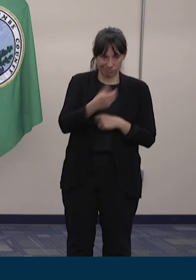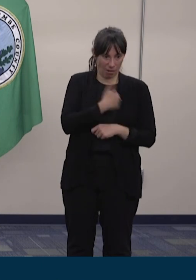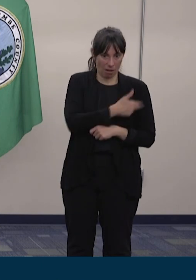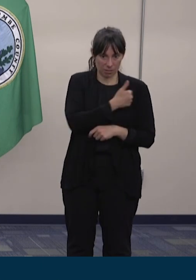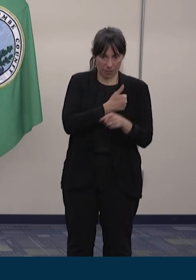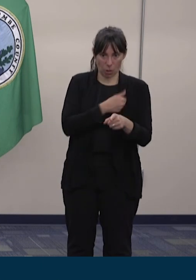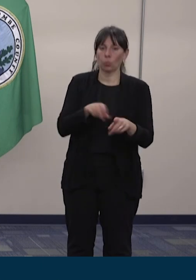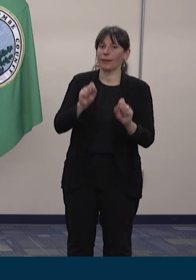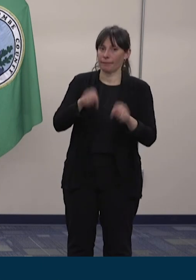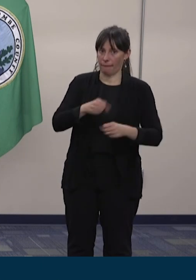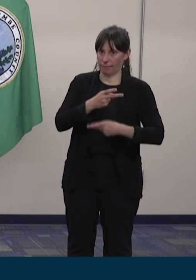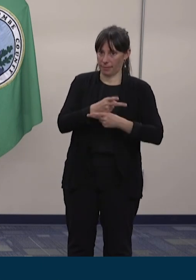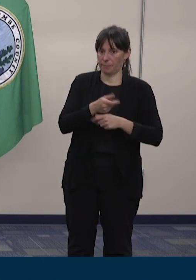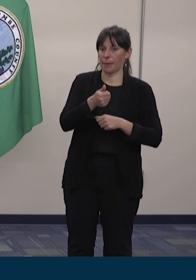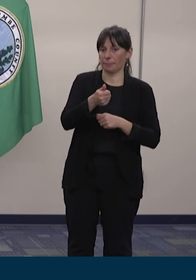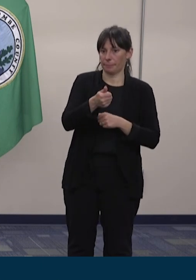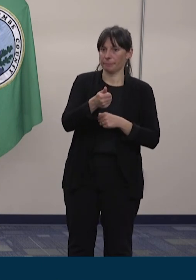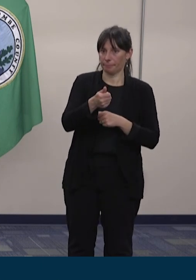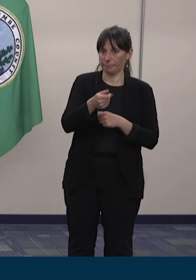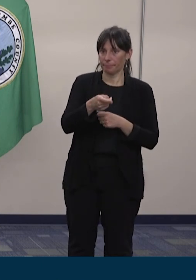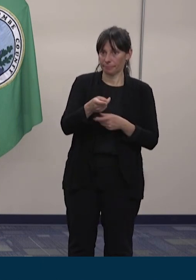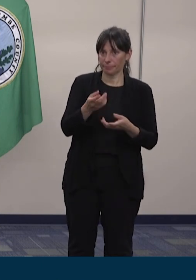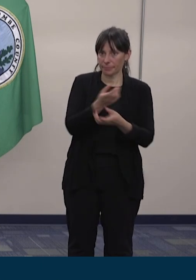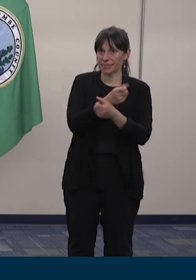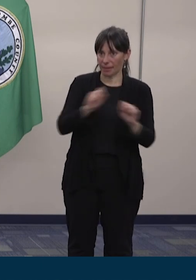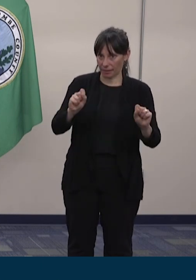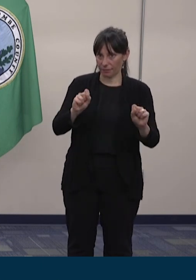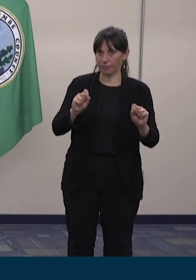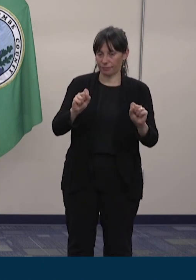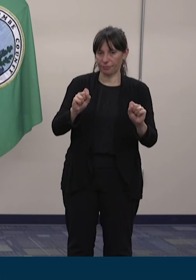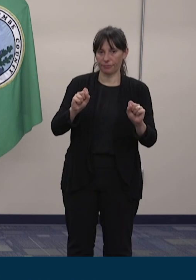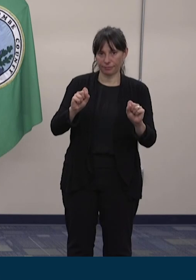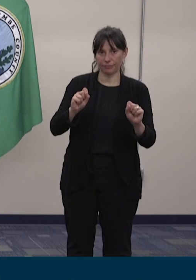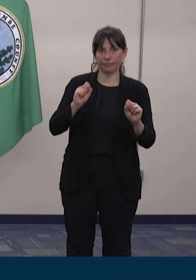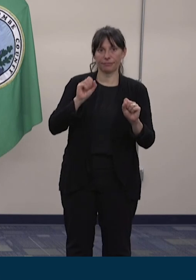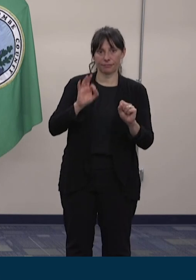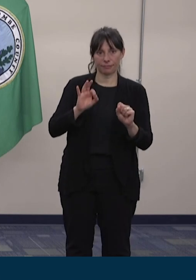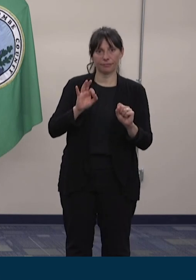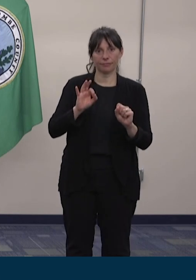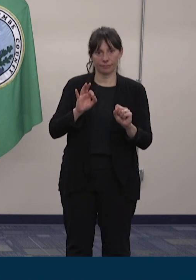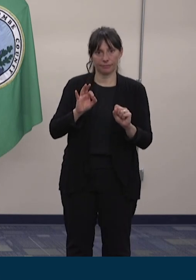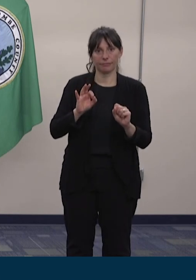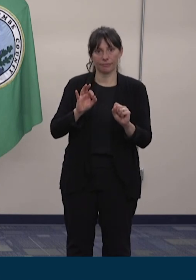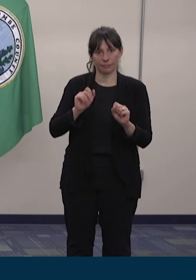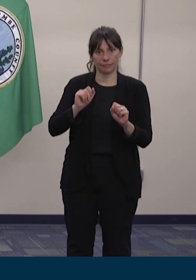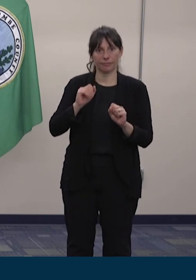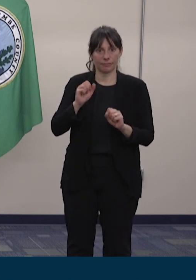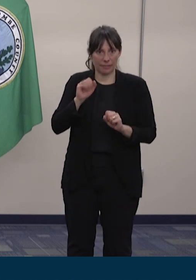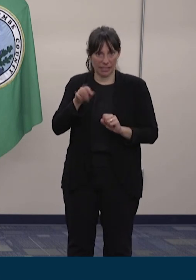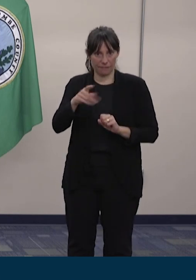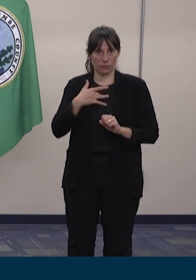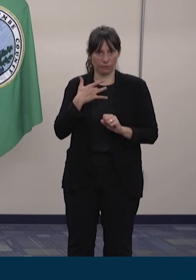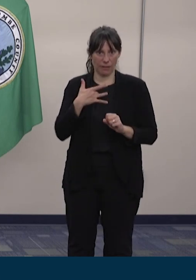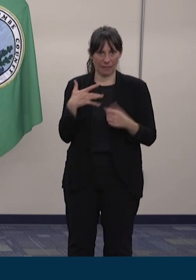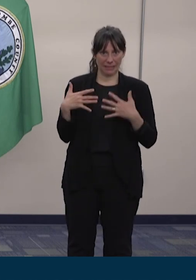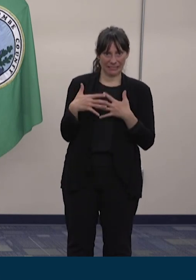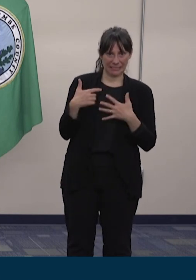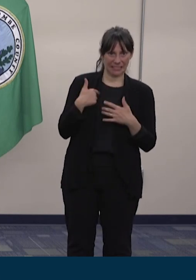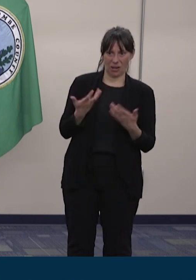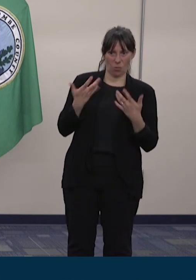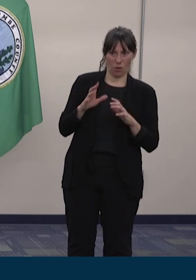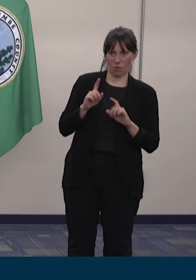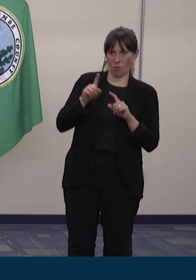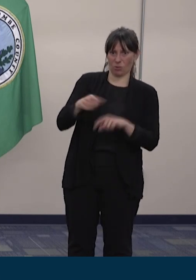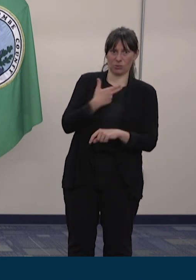far expuestos more al estar dangerous en el to hospital delay care than it is to come to the hospital to get y needed puedan venir services. al And this hospital